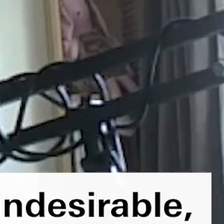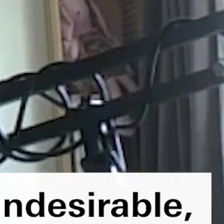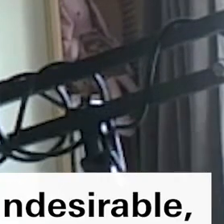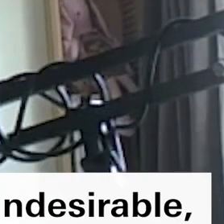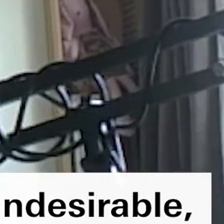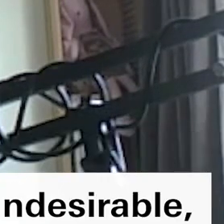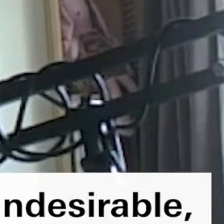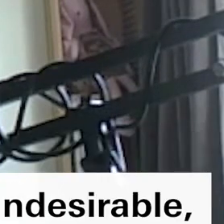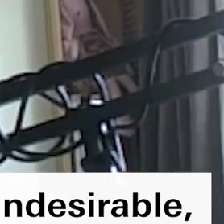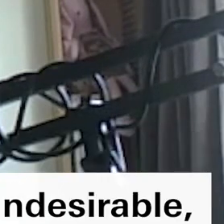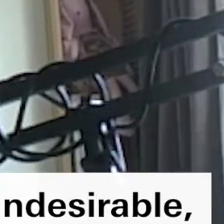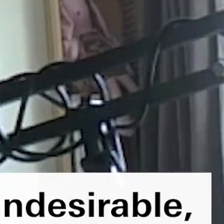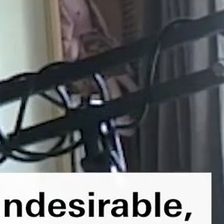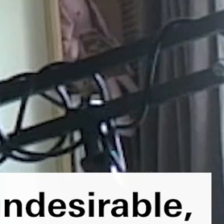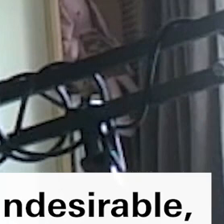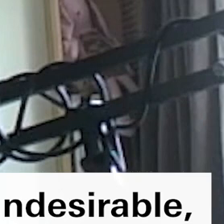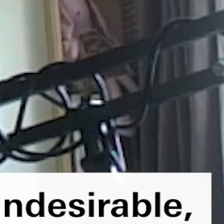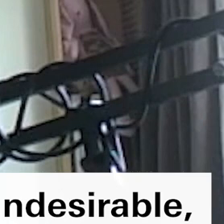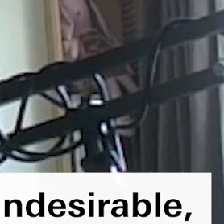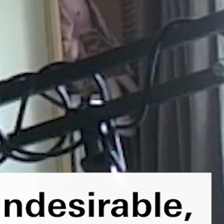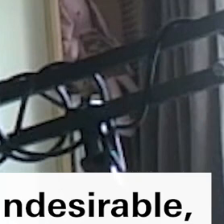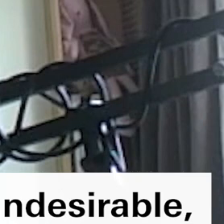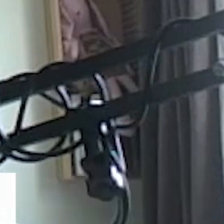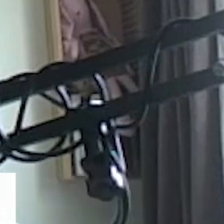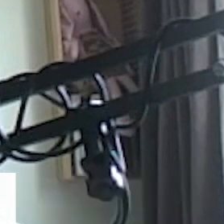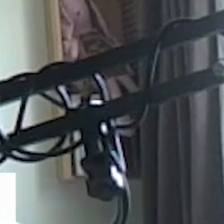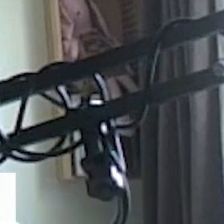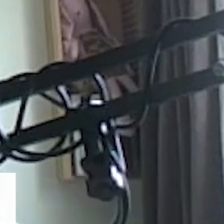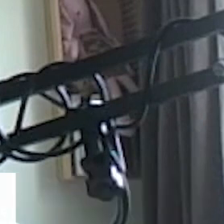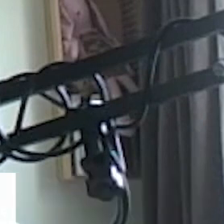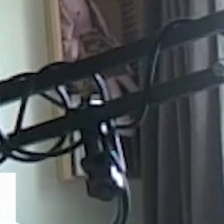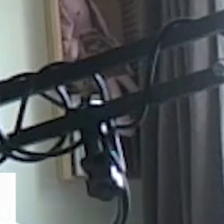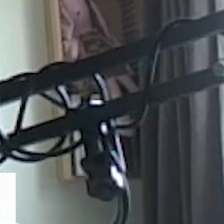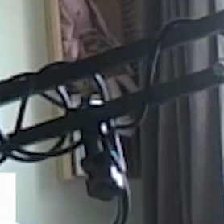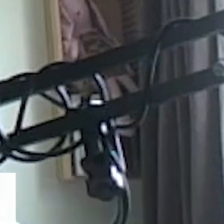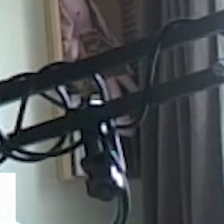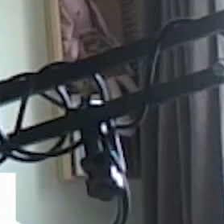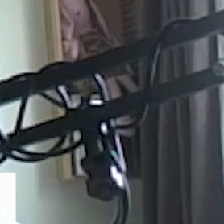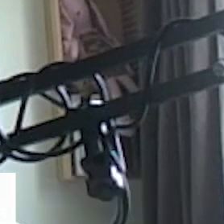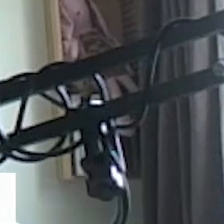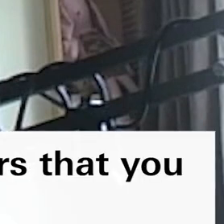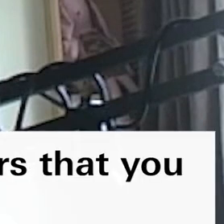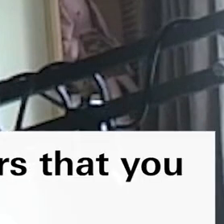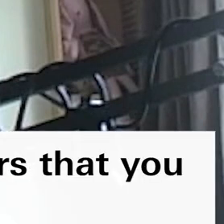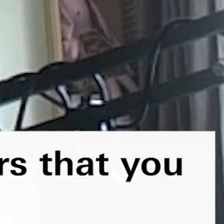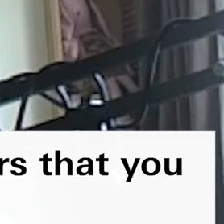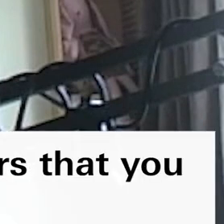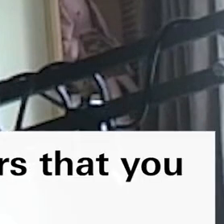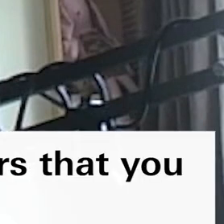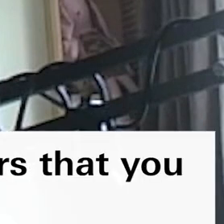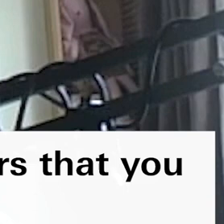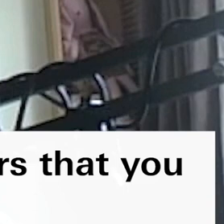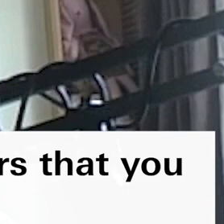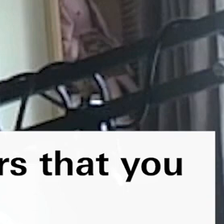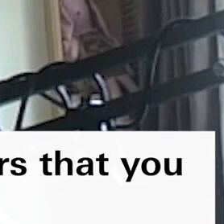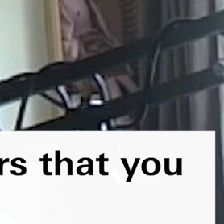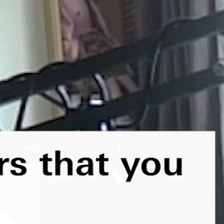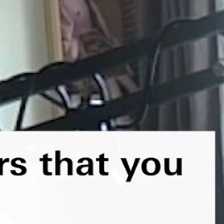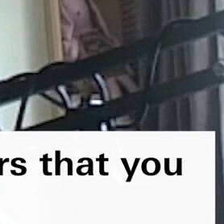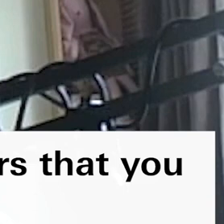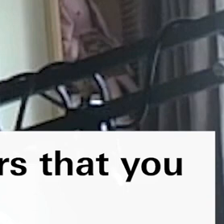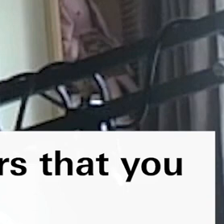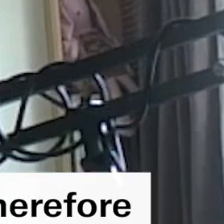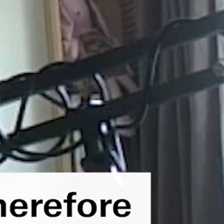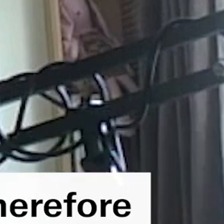yourself, to assume that your identity is undesirable as a disabled person, and to recognize that the barriers that you